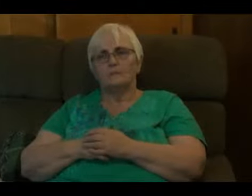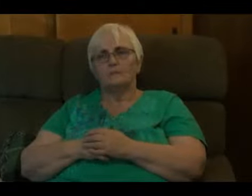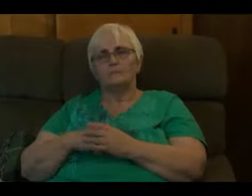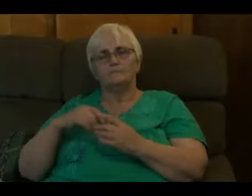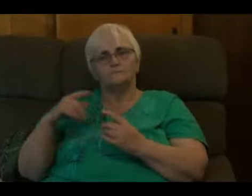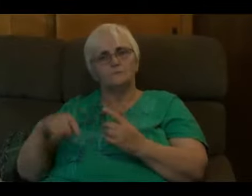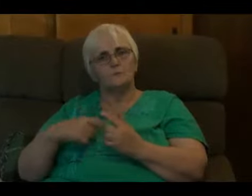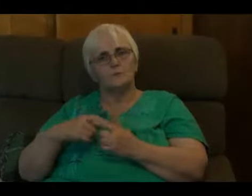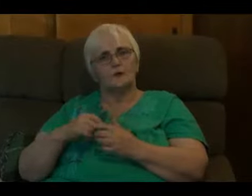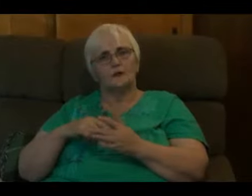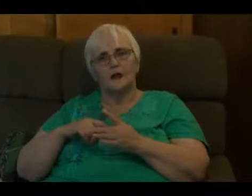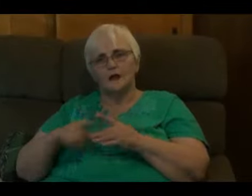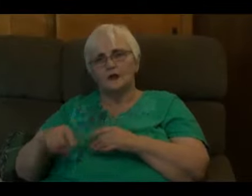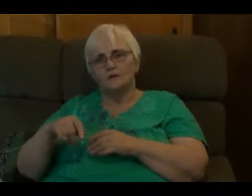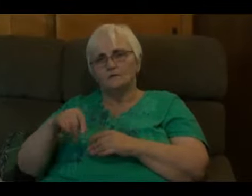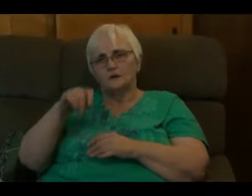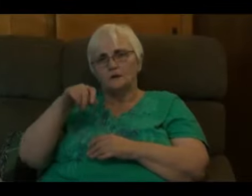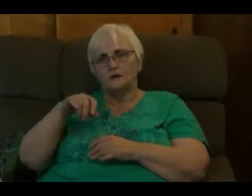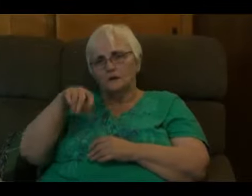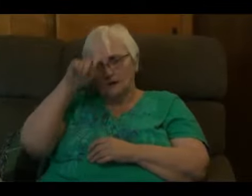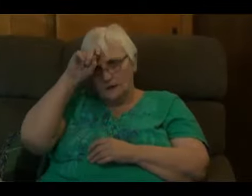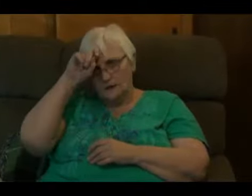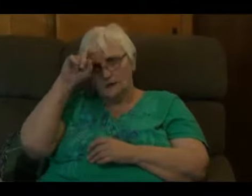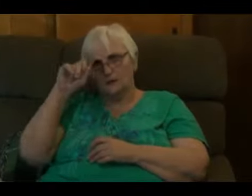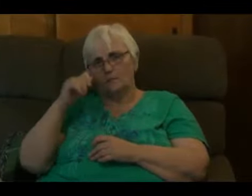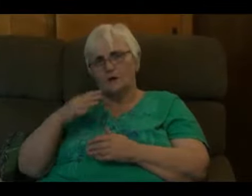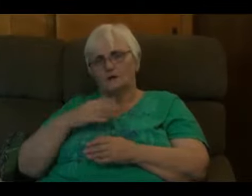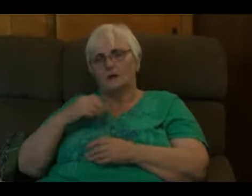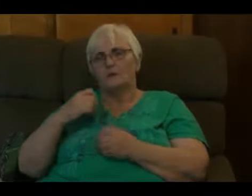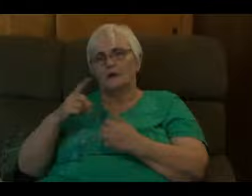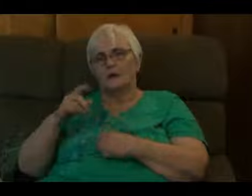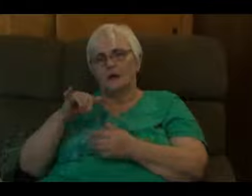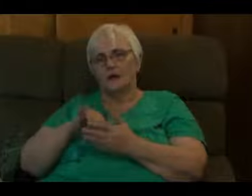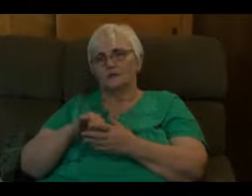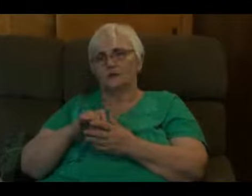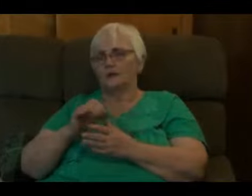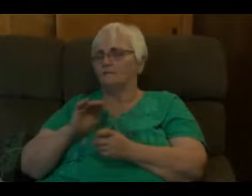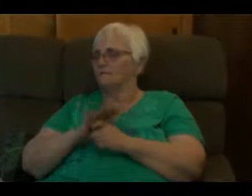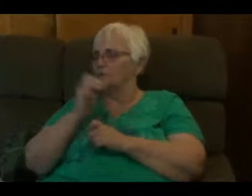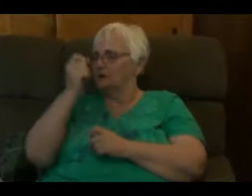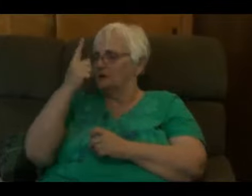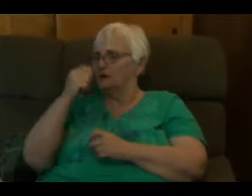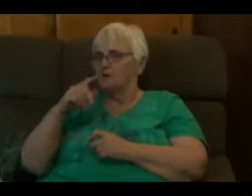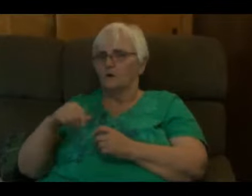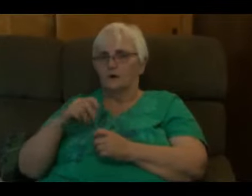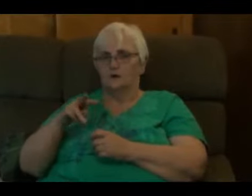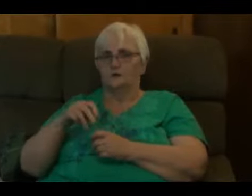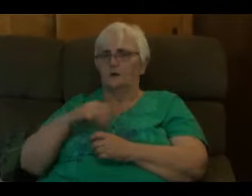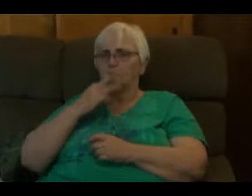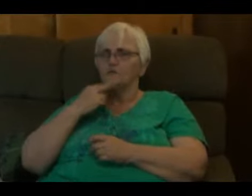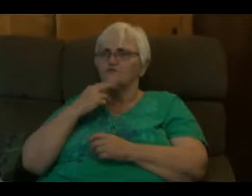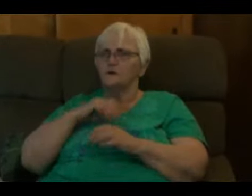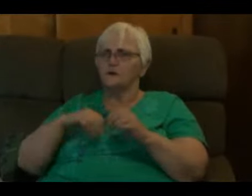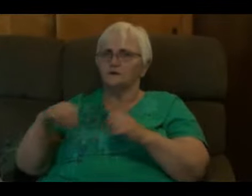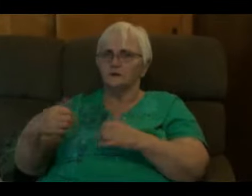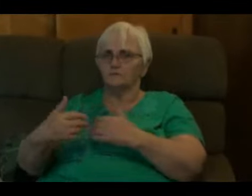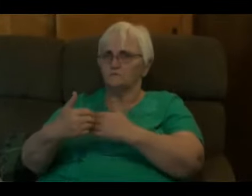when they left Egypt, hallelujah, he was glad he had that clarity. And when he saw that Red Sea part, you know